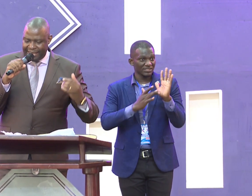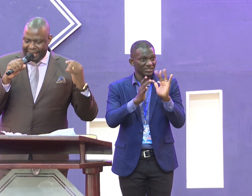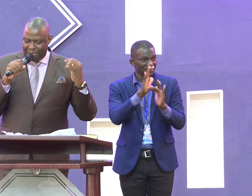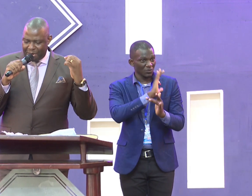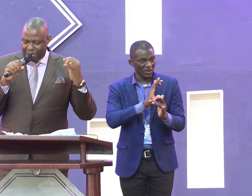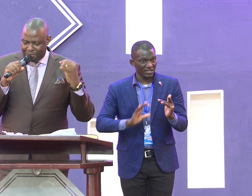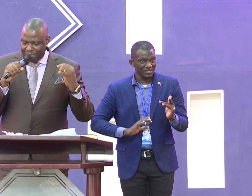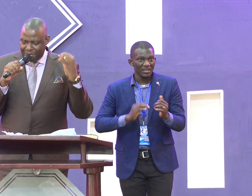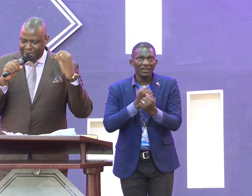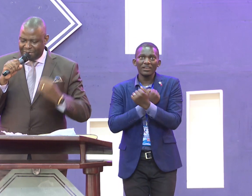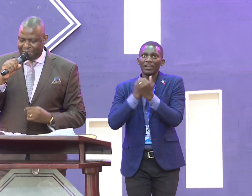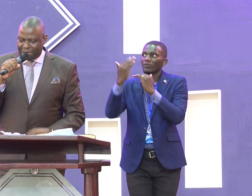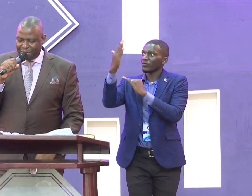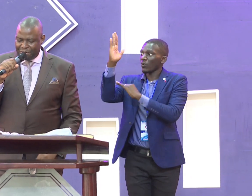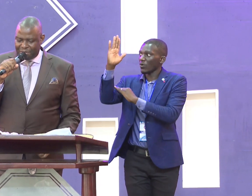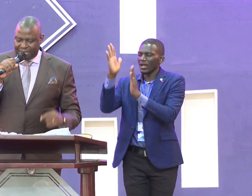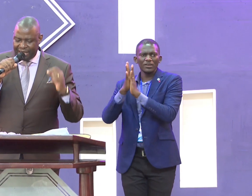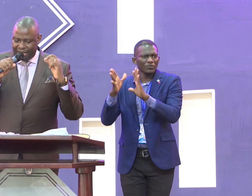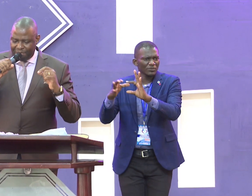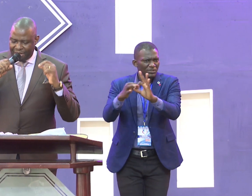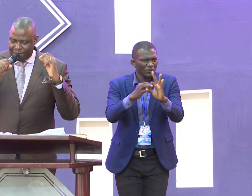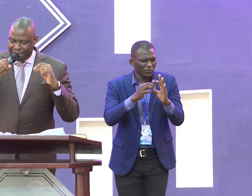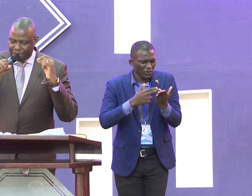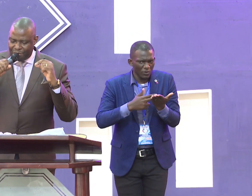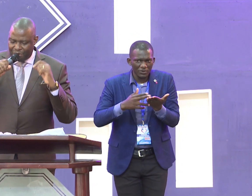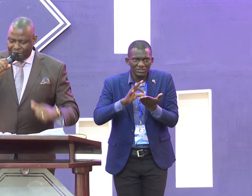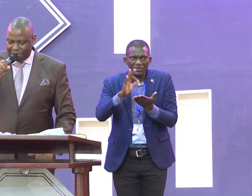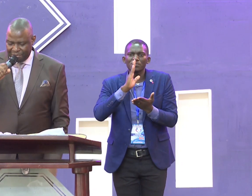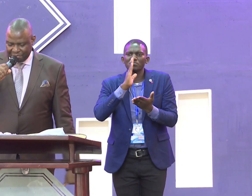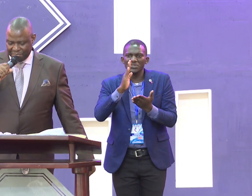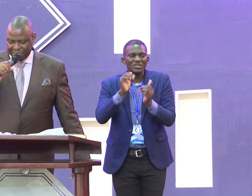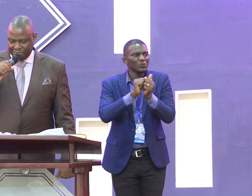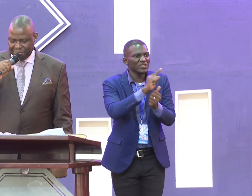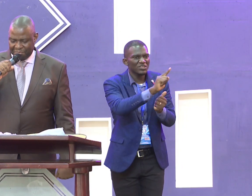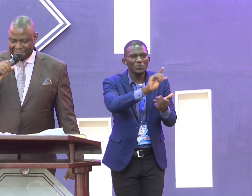God and the communion of the Holy Ghost be with you all.